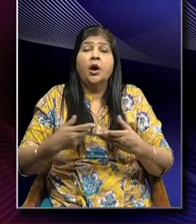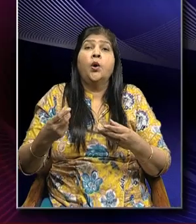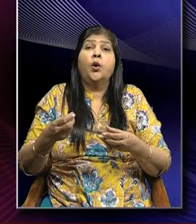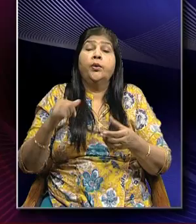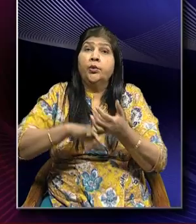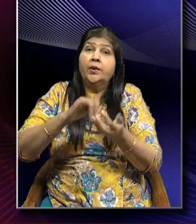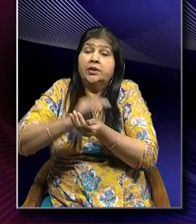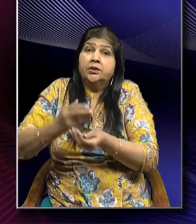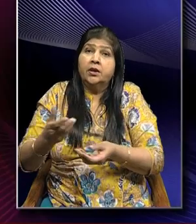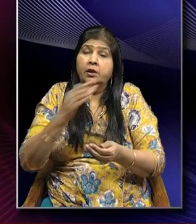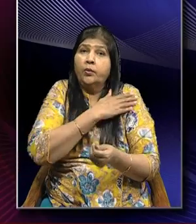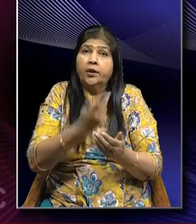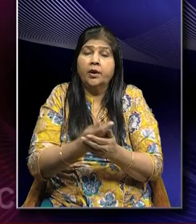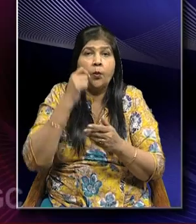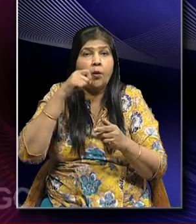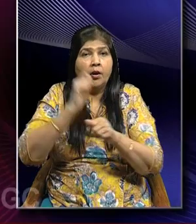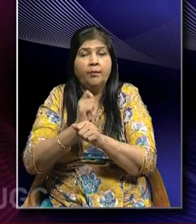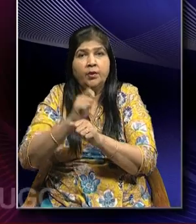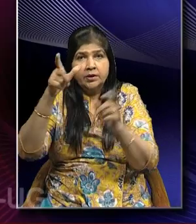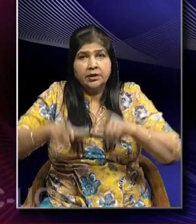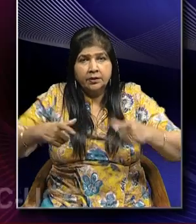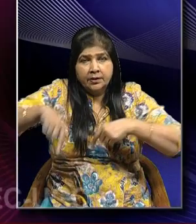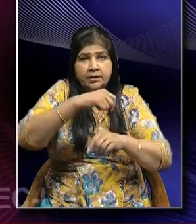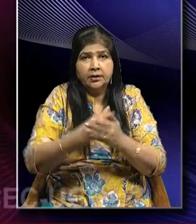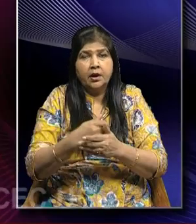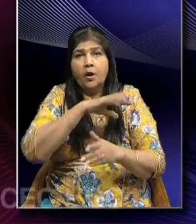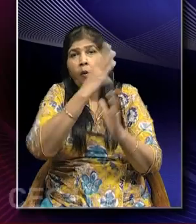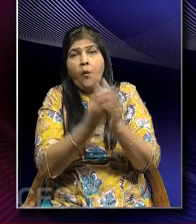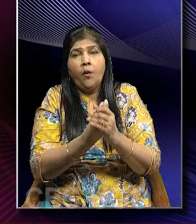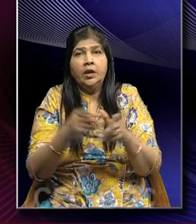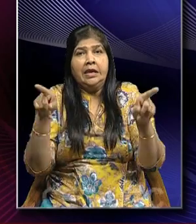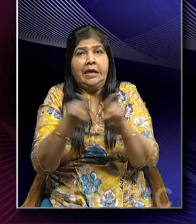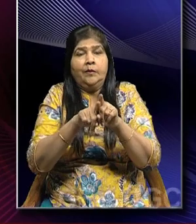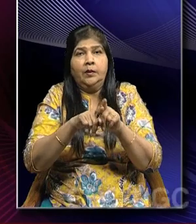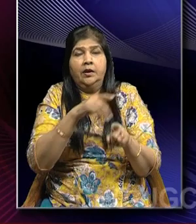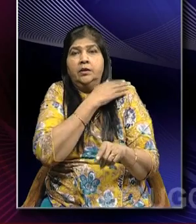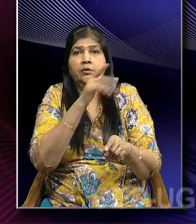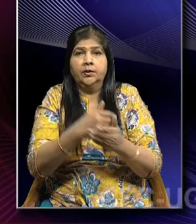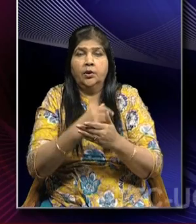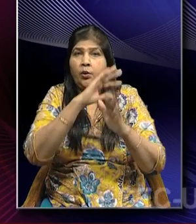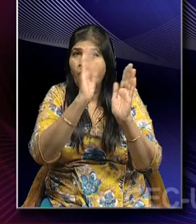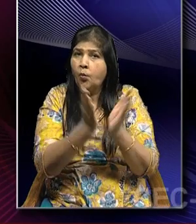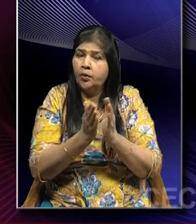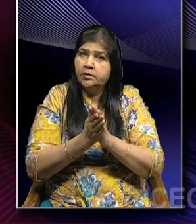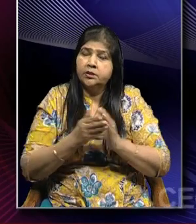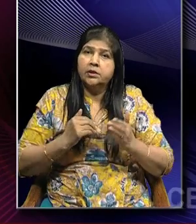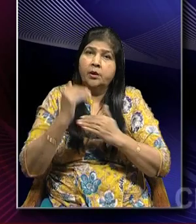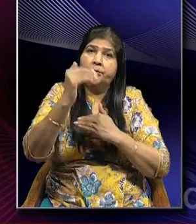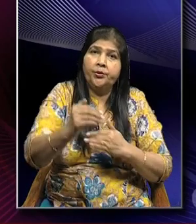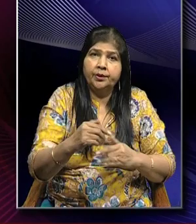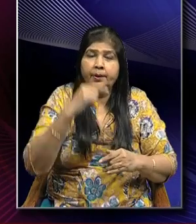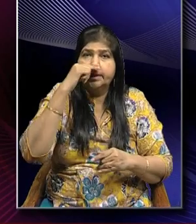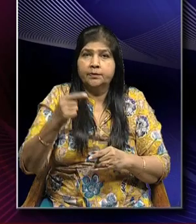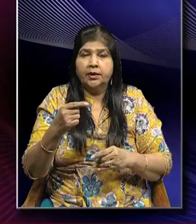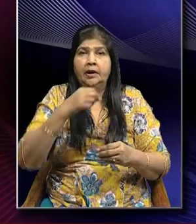shareholder or employees. So every stakeholder is equally important. So you should have a holistic approach to respect